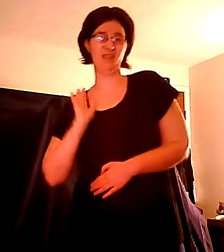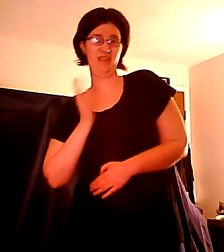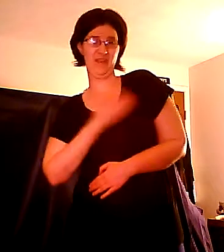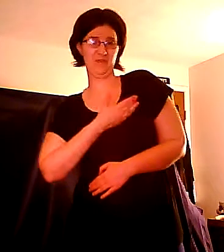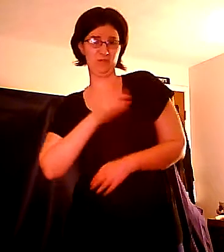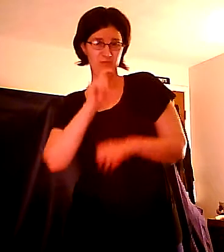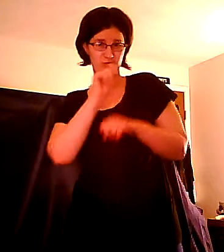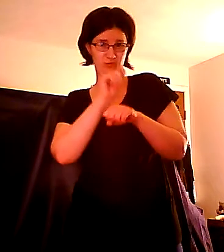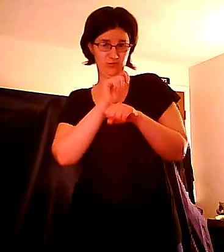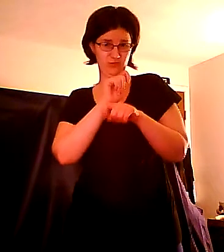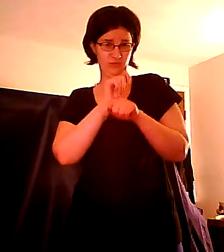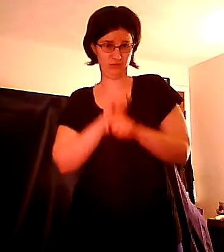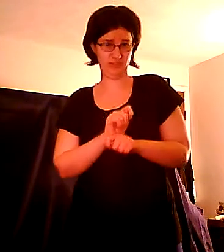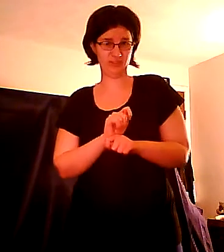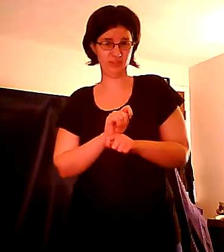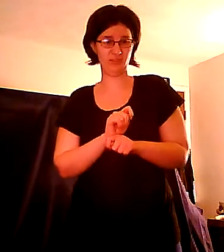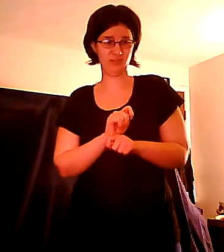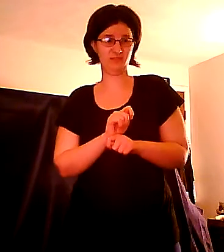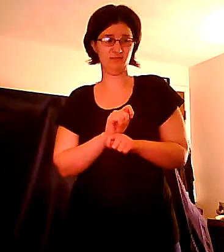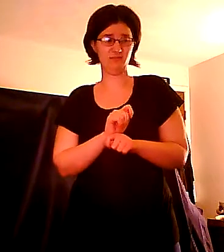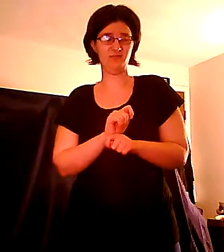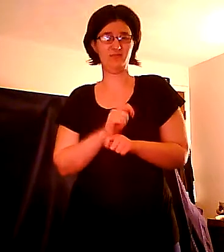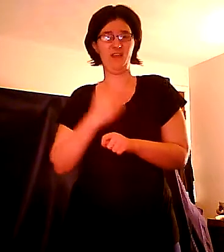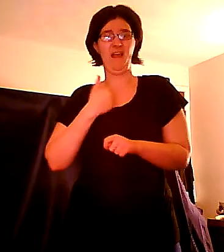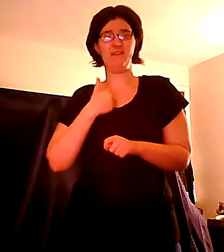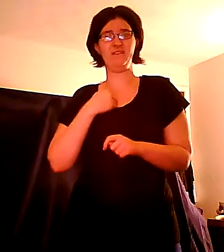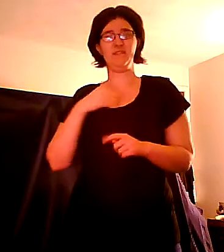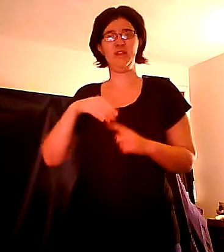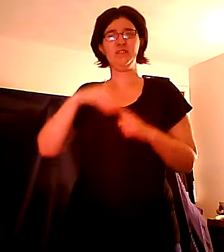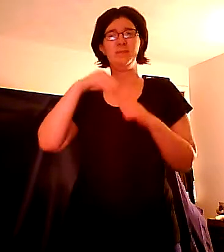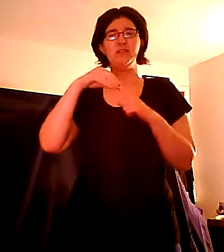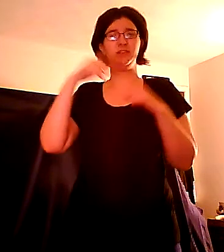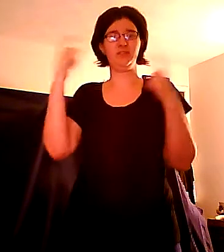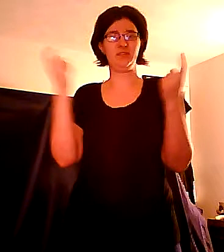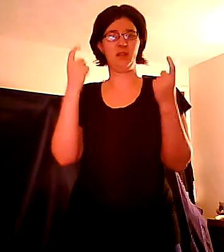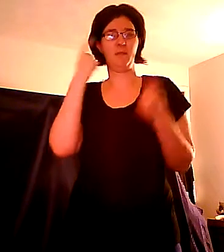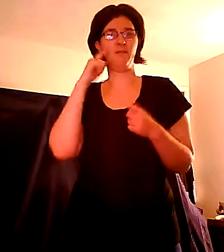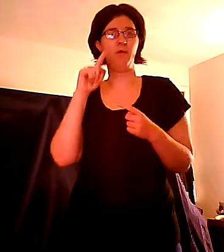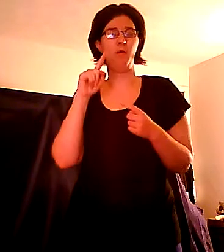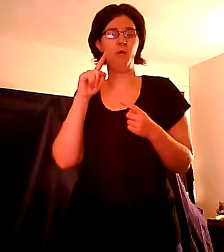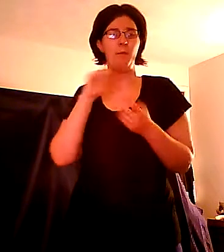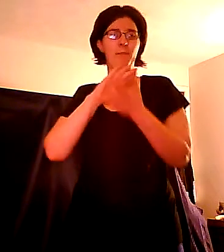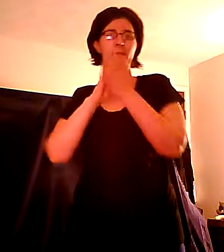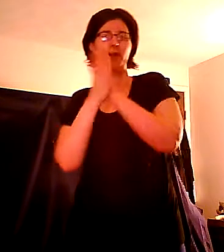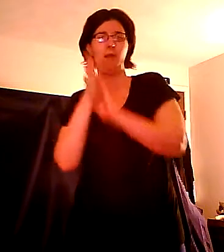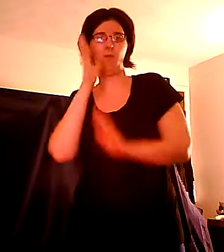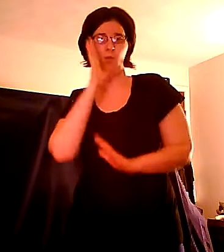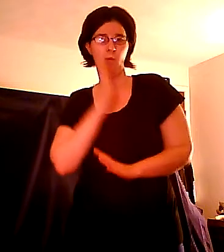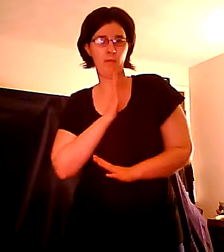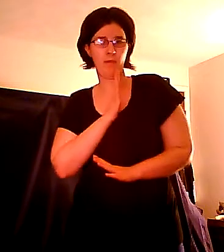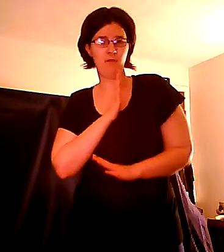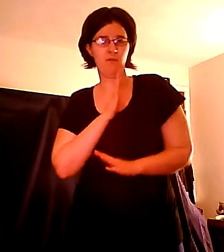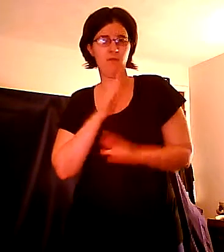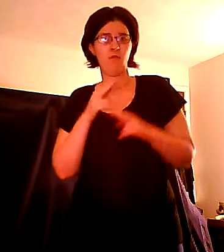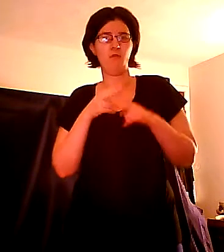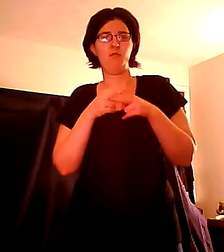of passage to womanhood. And then, I was just finishing my 8th grade, and that was a transition for me to go to high